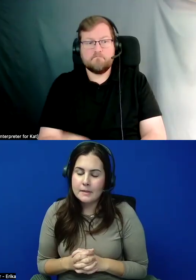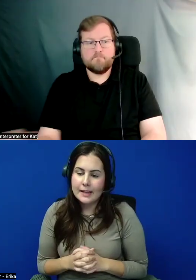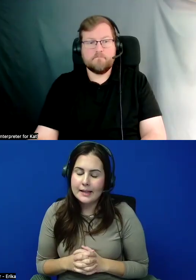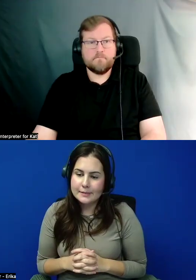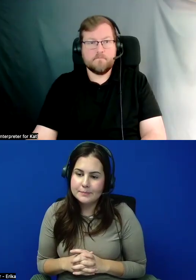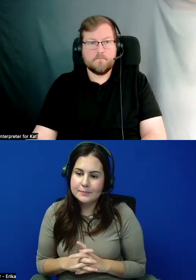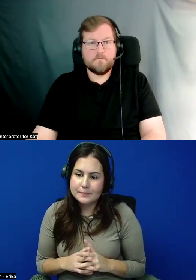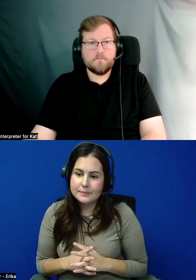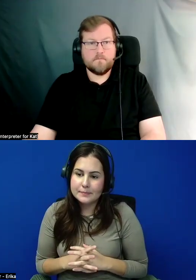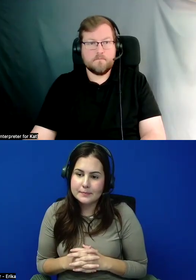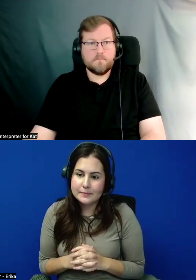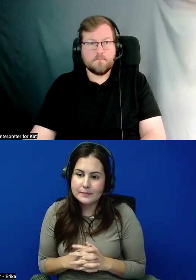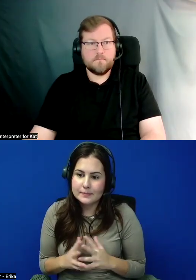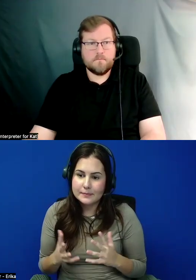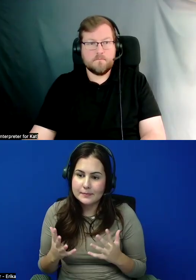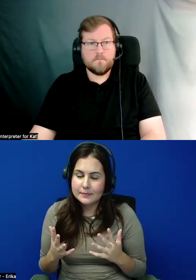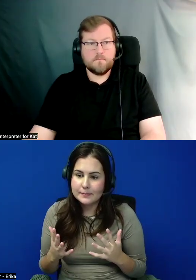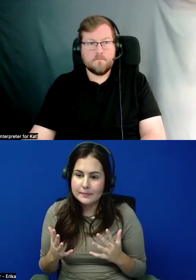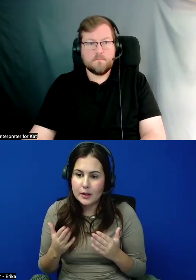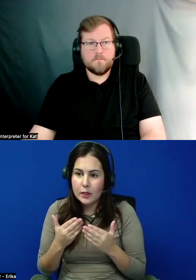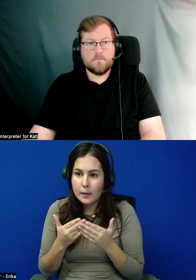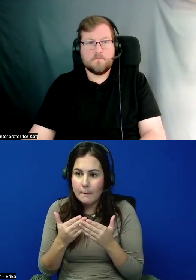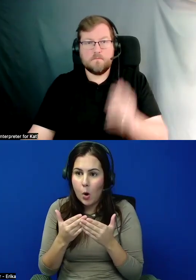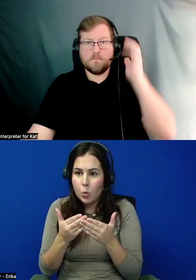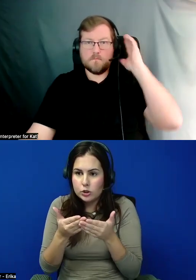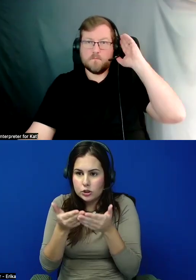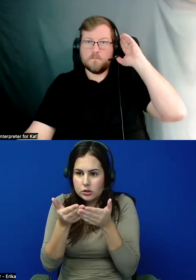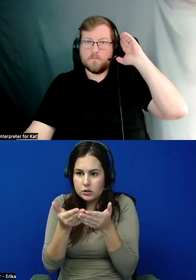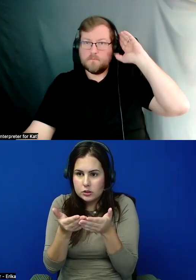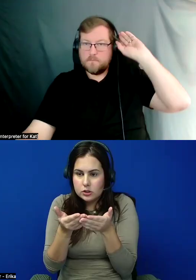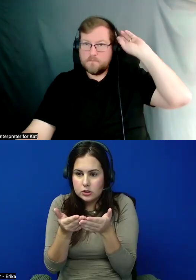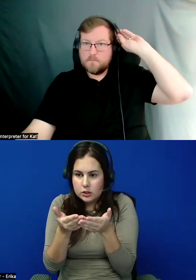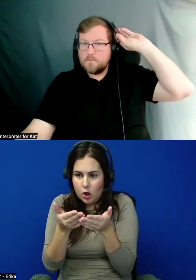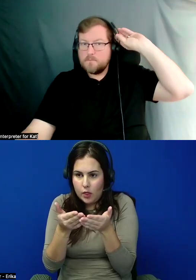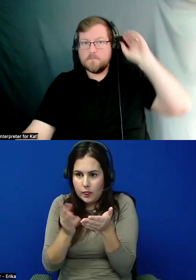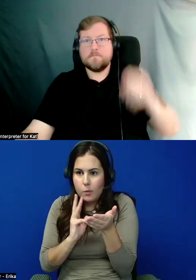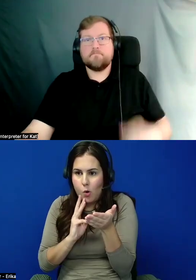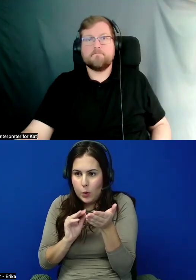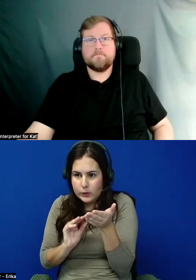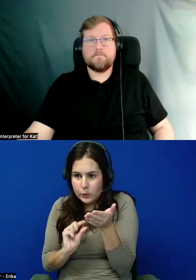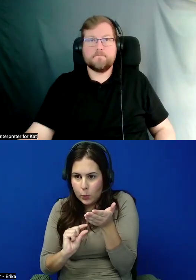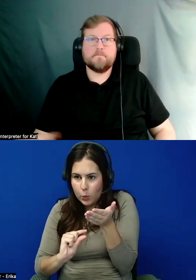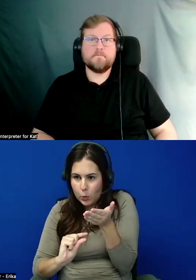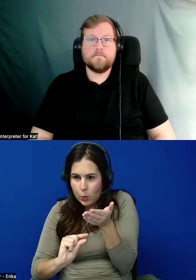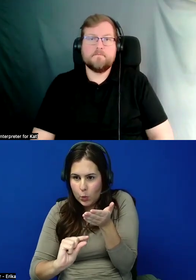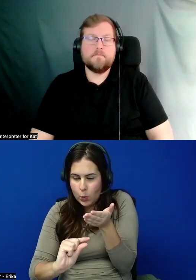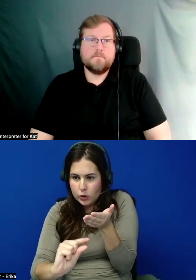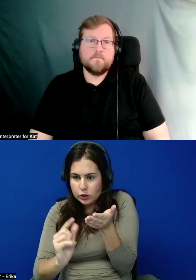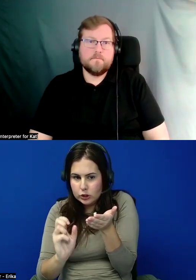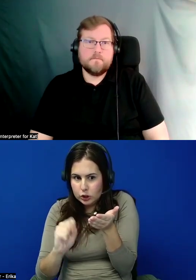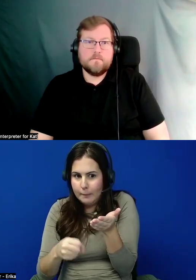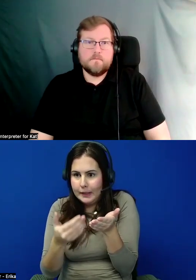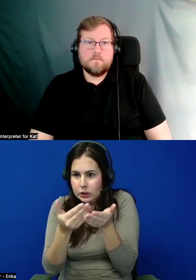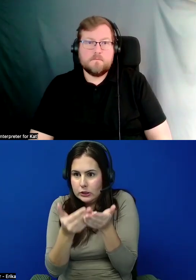was that like the boat would run aground in the shallow rivers, or the river would just be gone. Like the scene